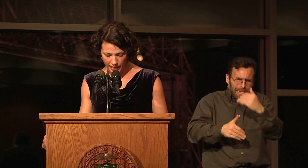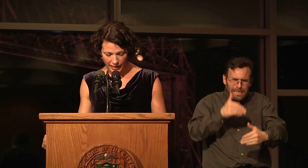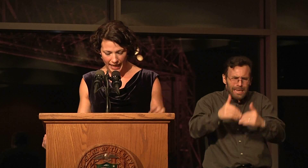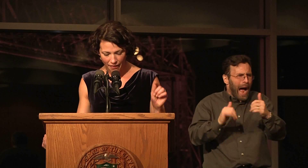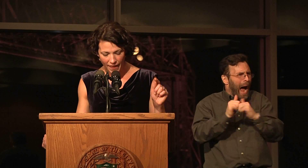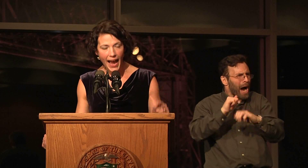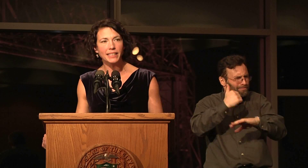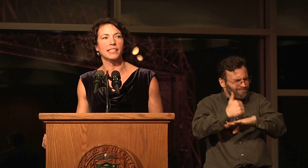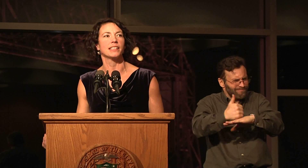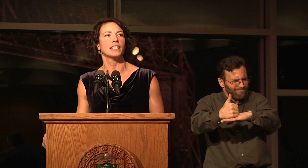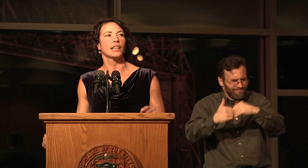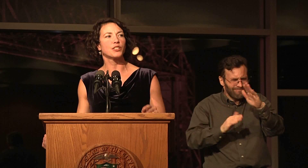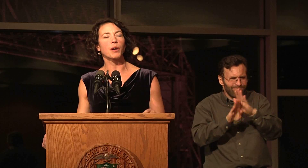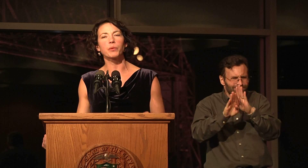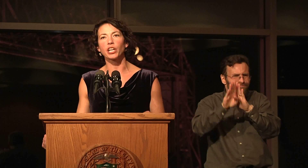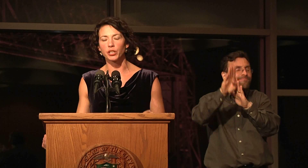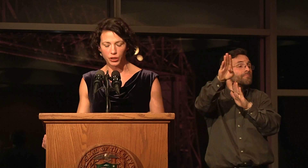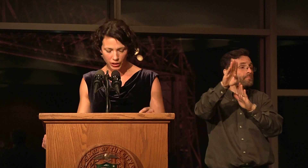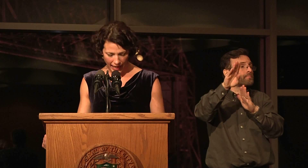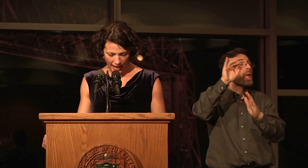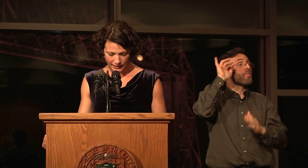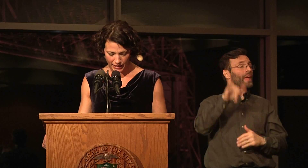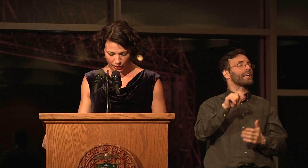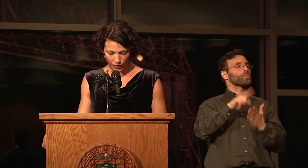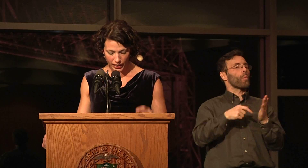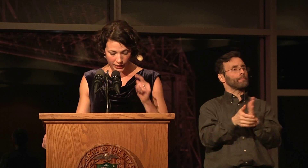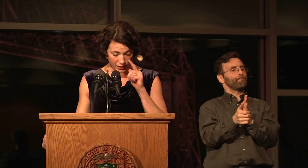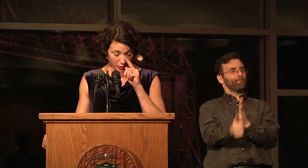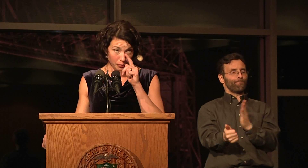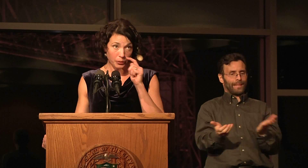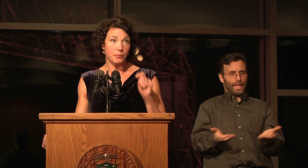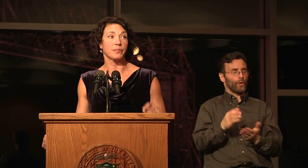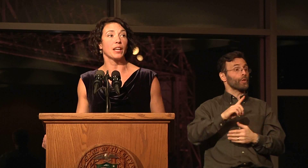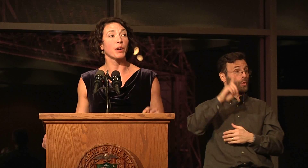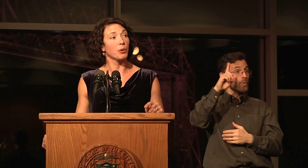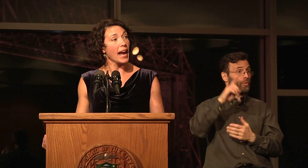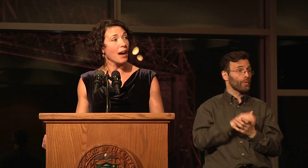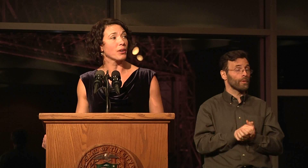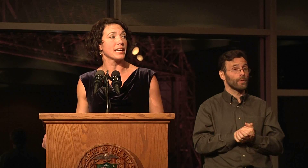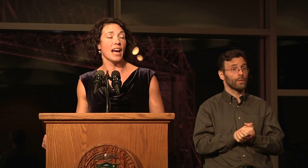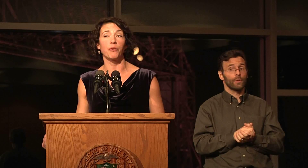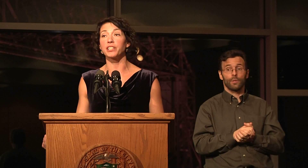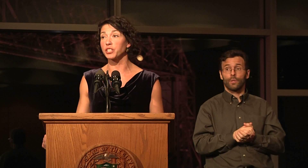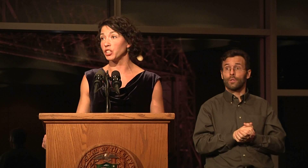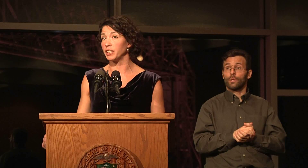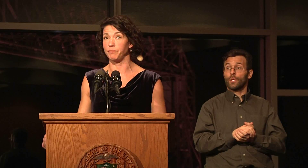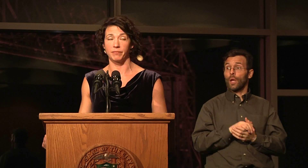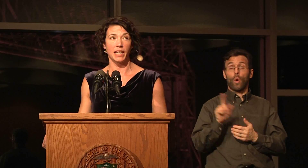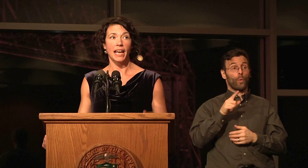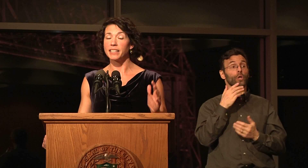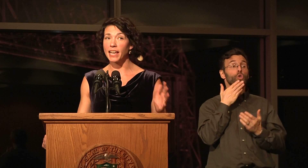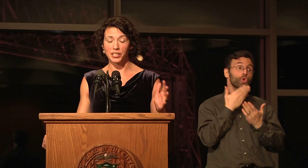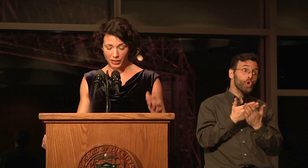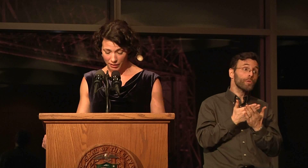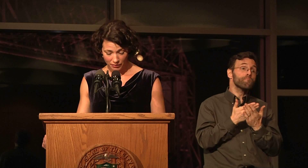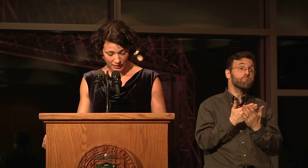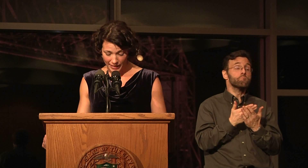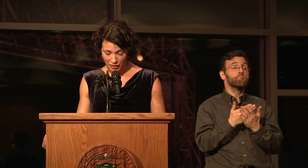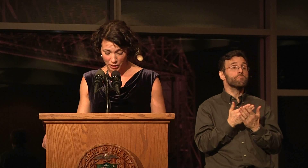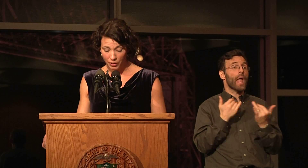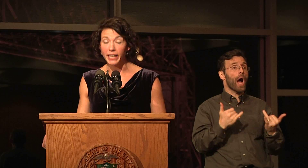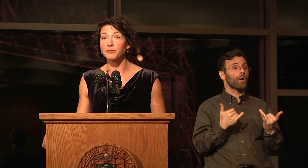get things done, and that is what we are good at here in Duluth. And where we're at right now is good, and it's